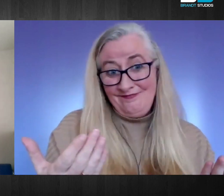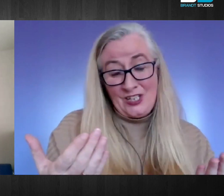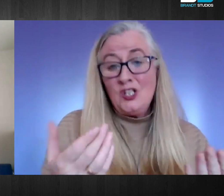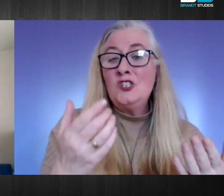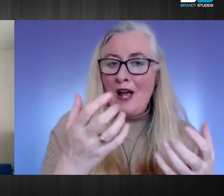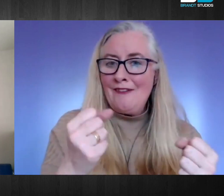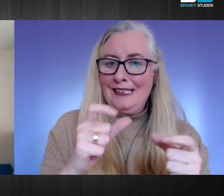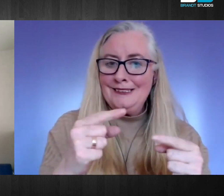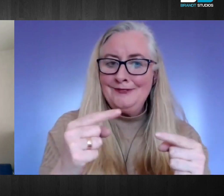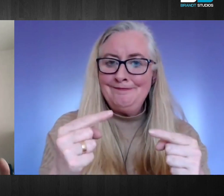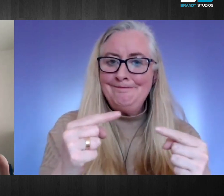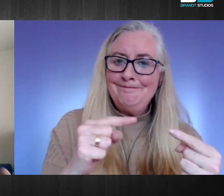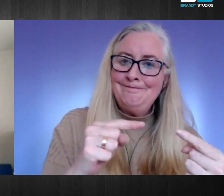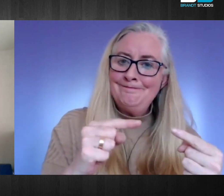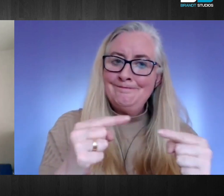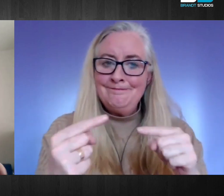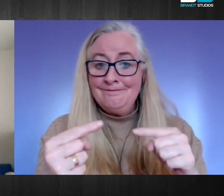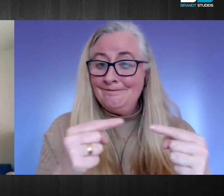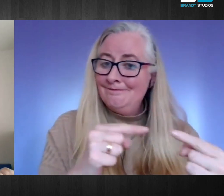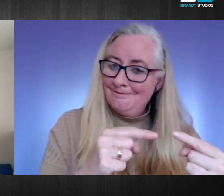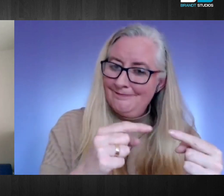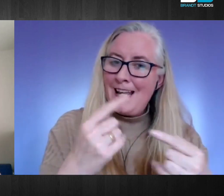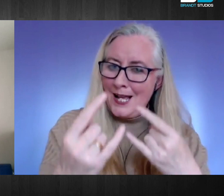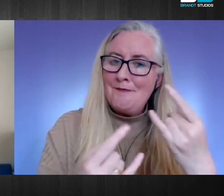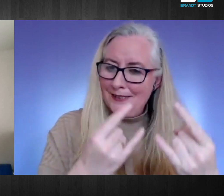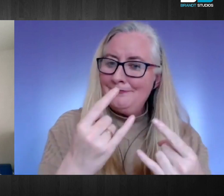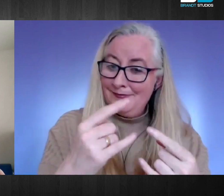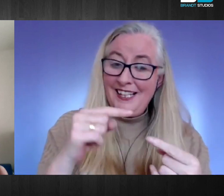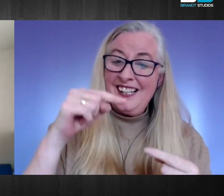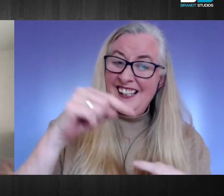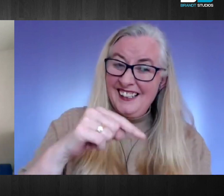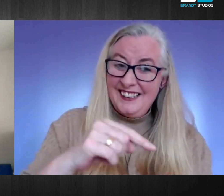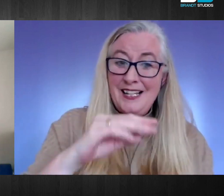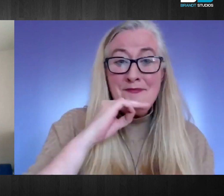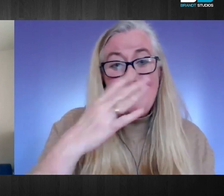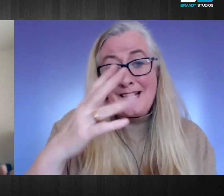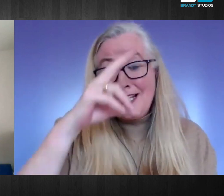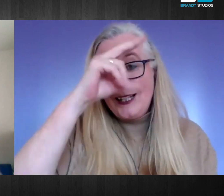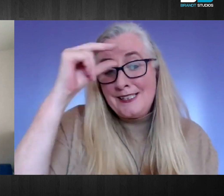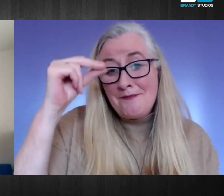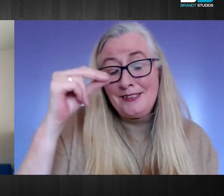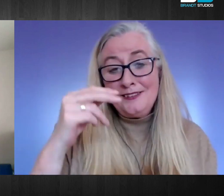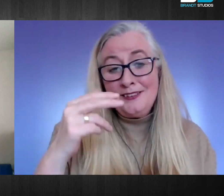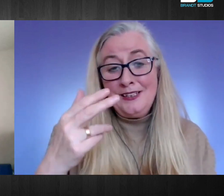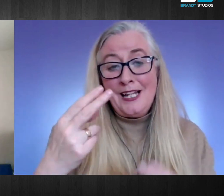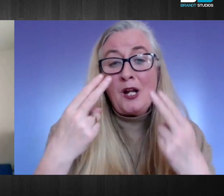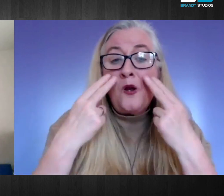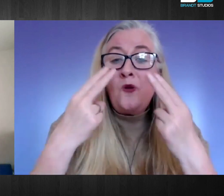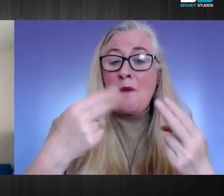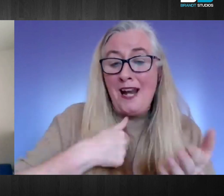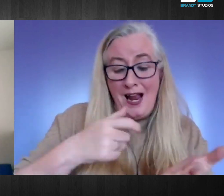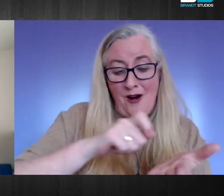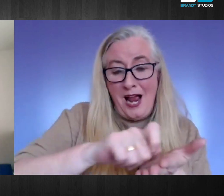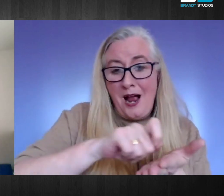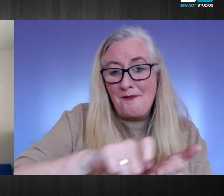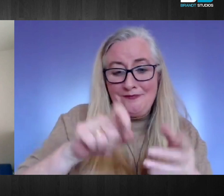that that meant that, for example, we always in our application forms have a normal question